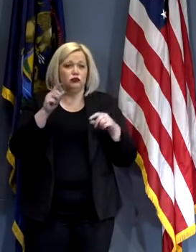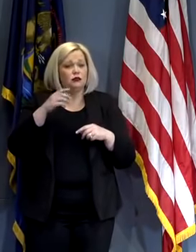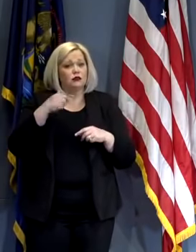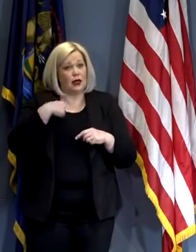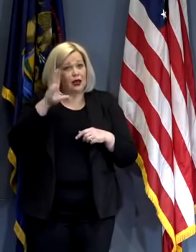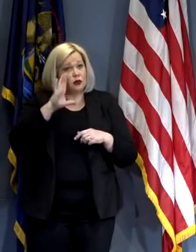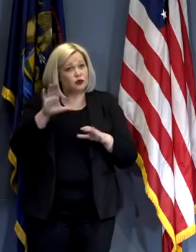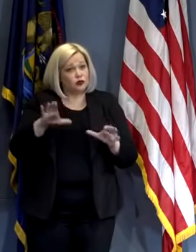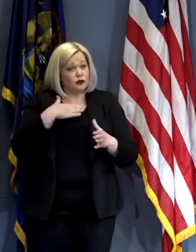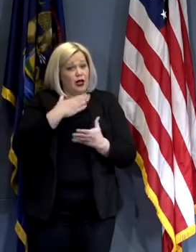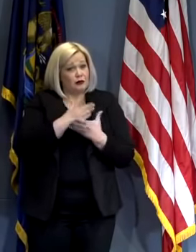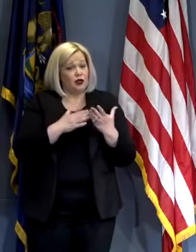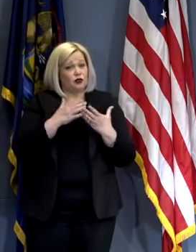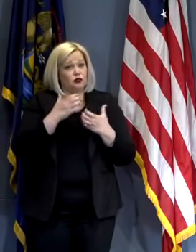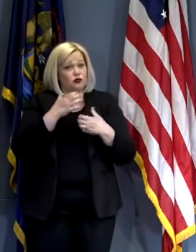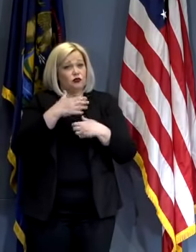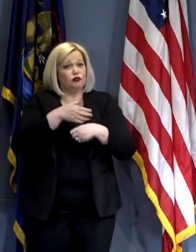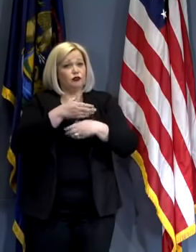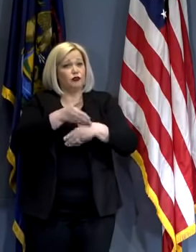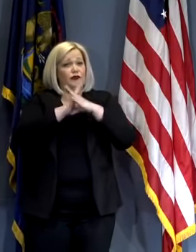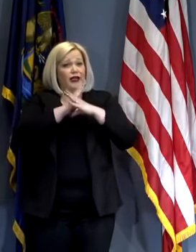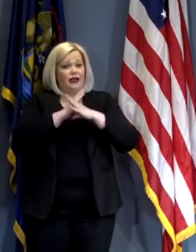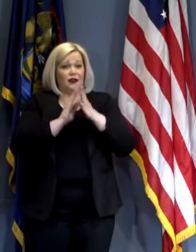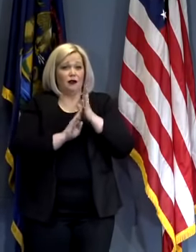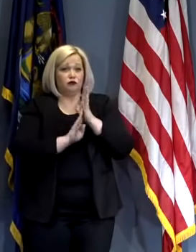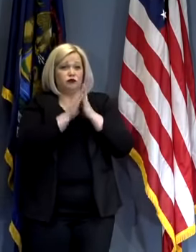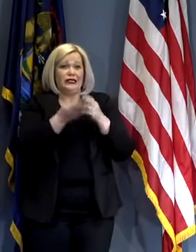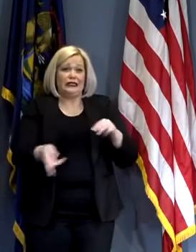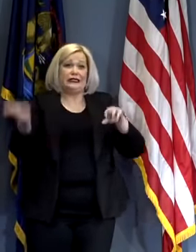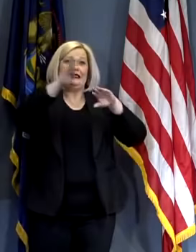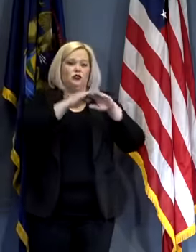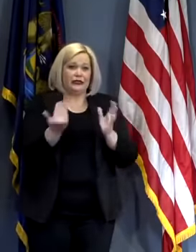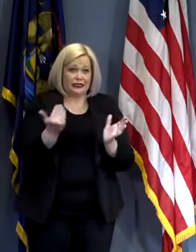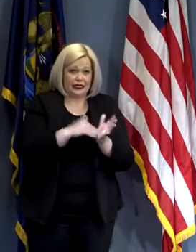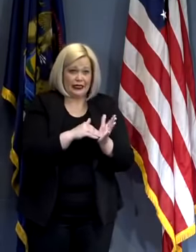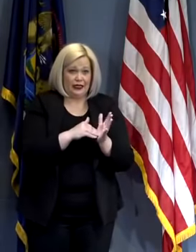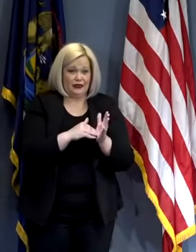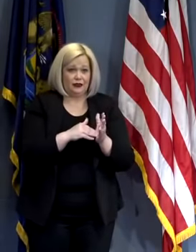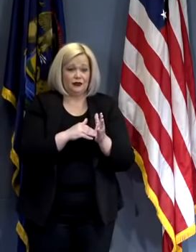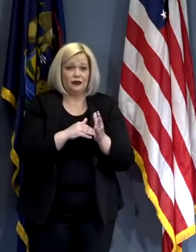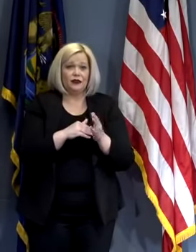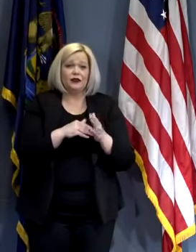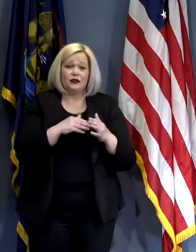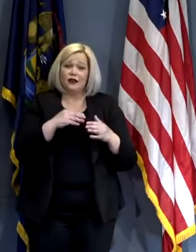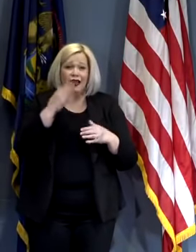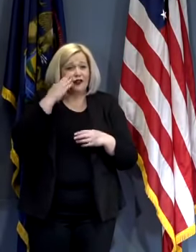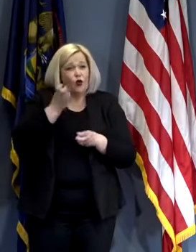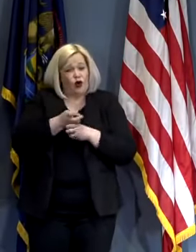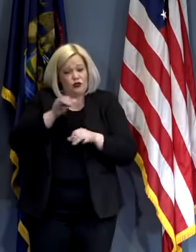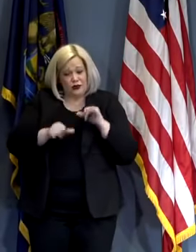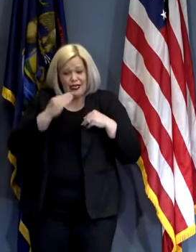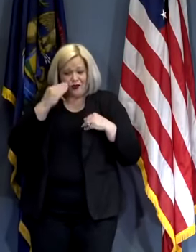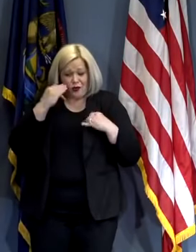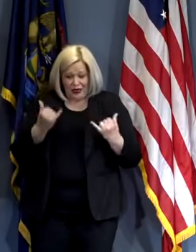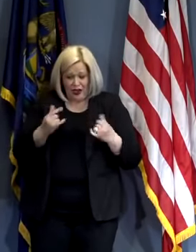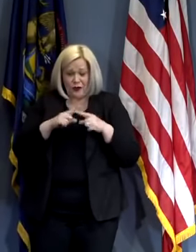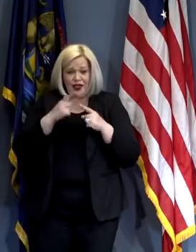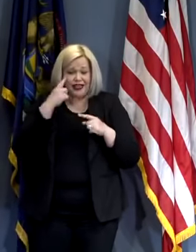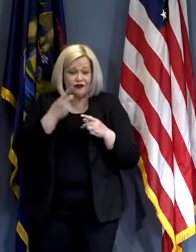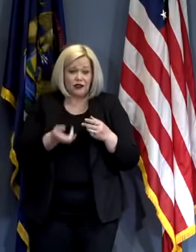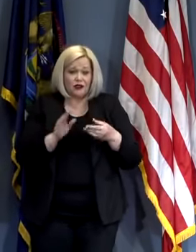us avoid a second peak. As tough as right now is, that would be devastating to start to